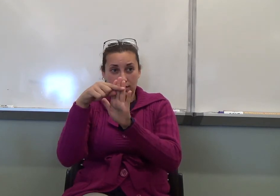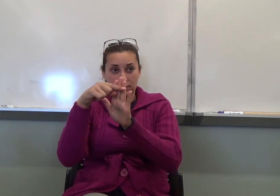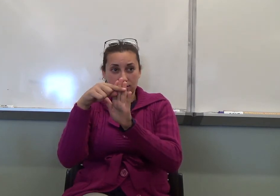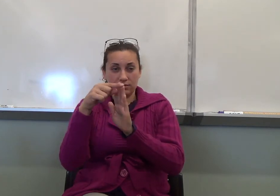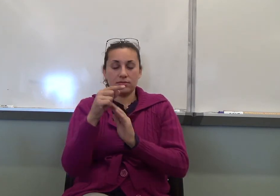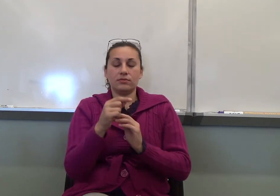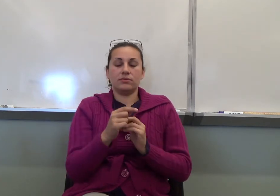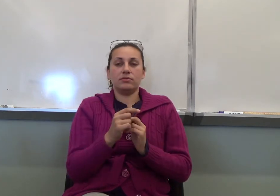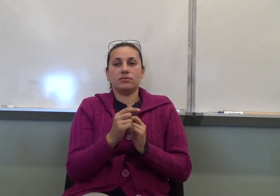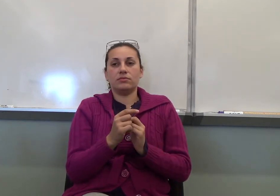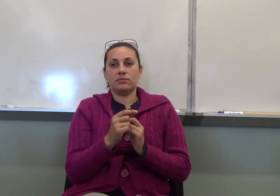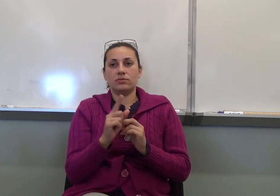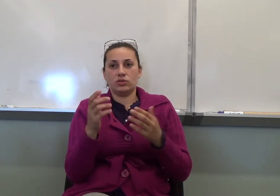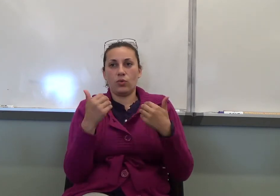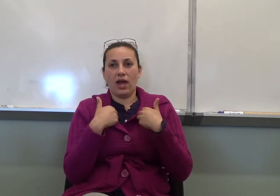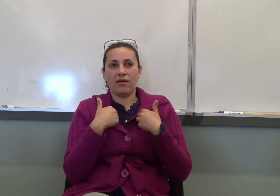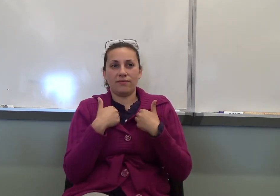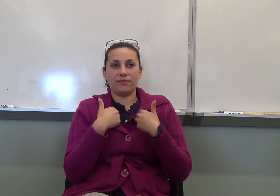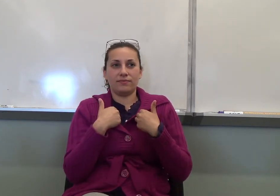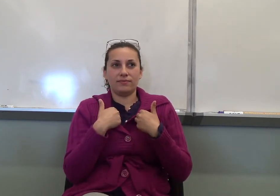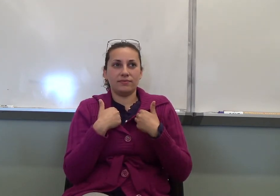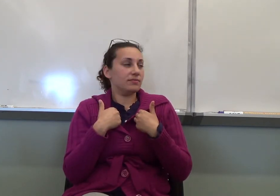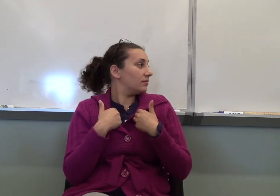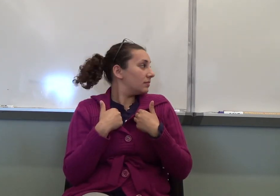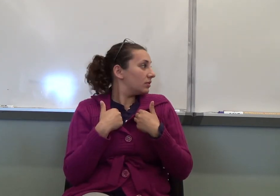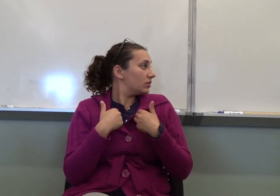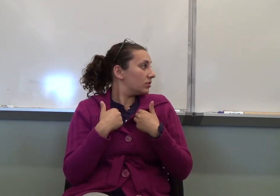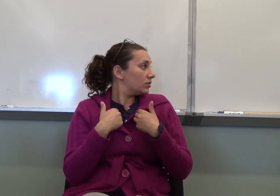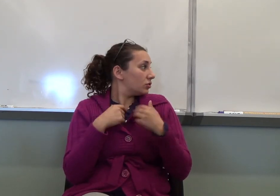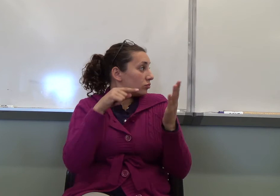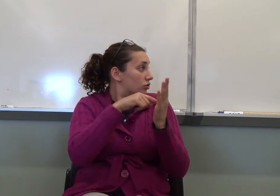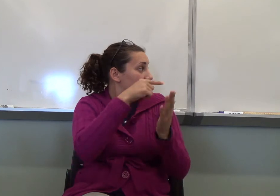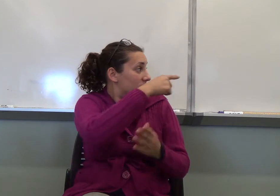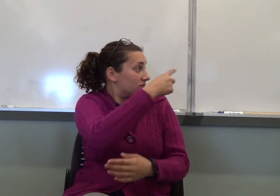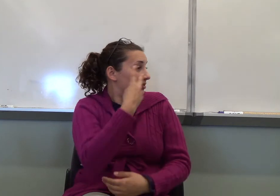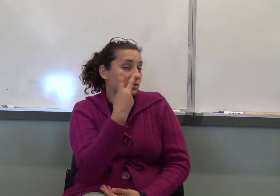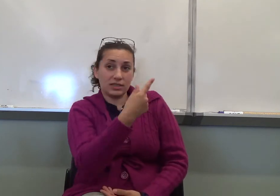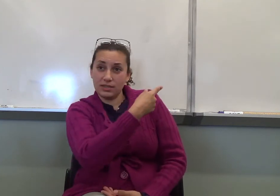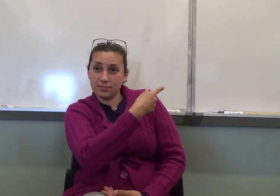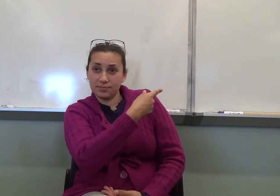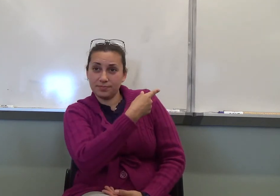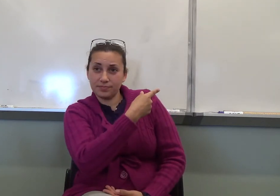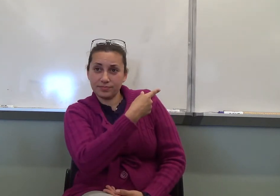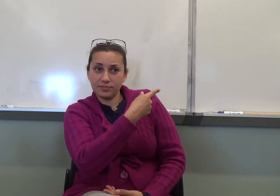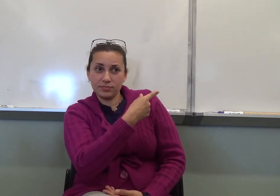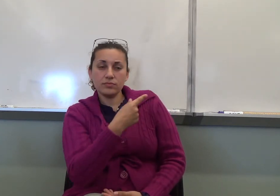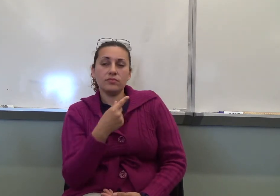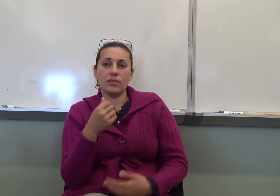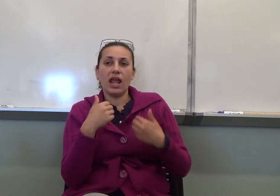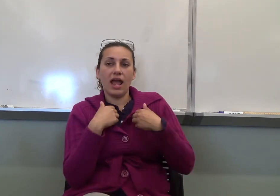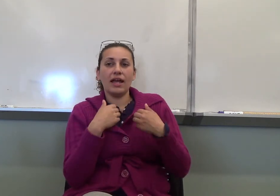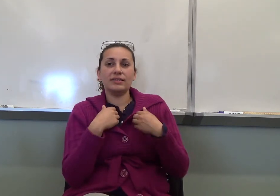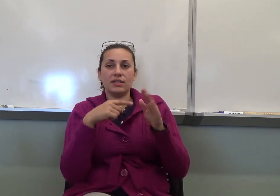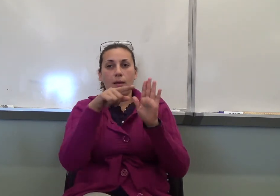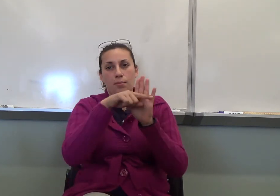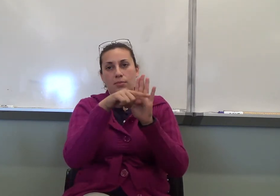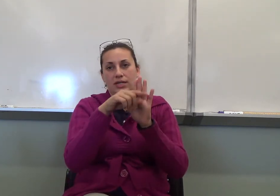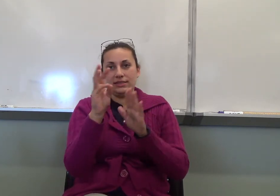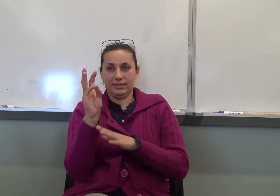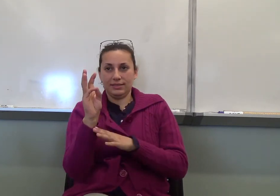Now you've got a 6. At this point, when you push that button, you'll notice on the readout, it does put a minus sign in front of the 6.7.